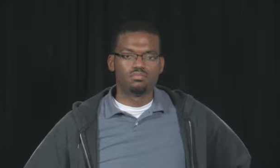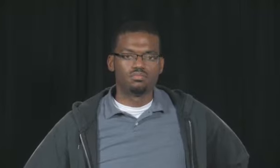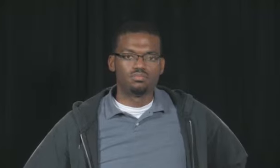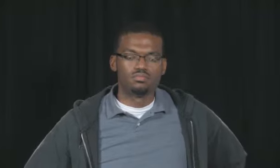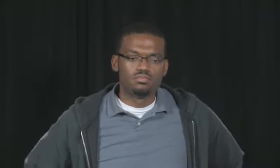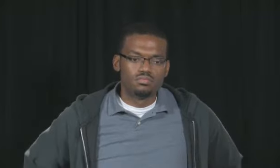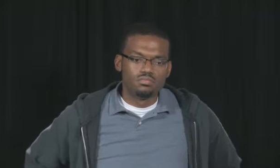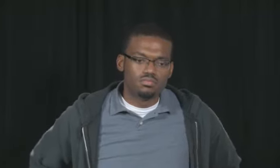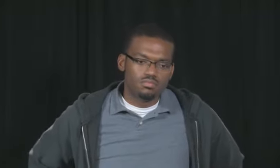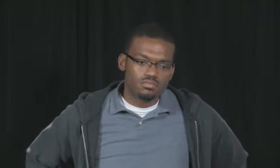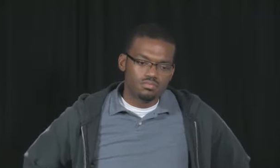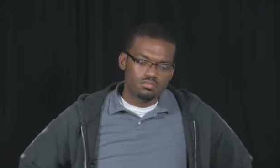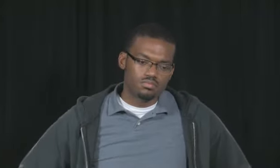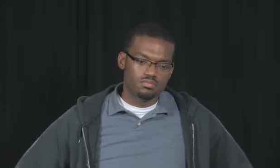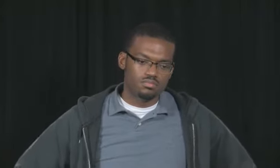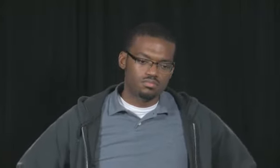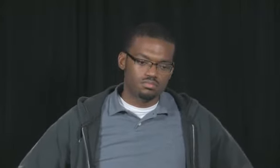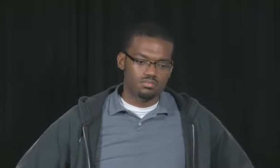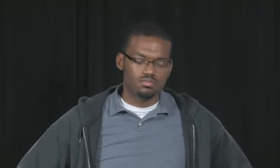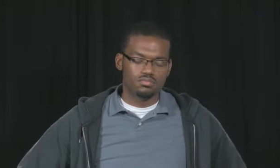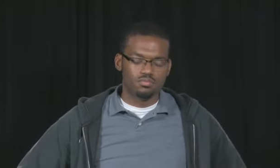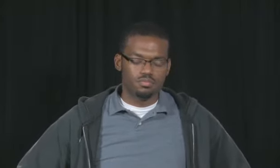is getting the eminence over eye. Hmm. So